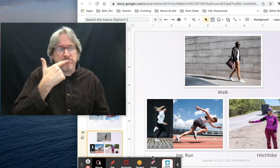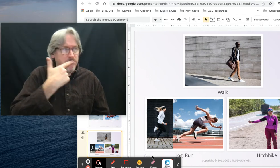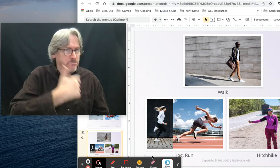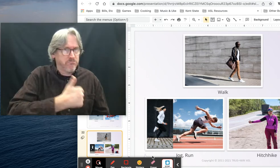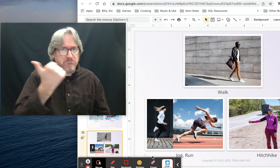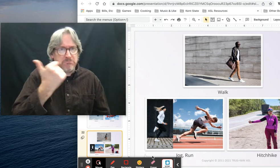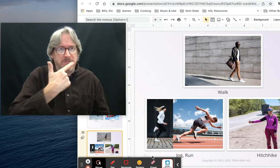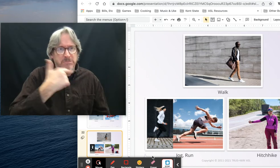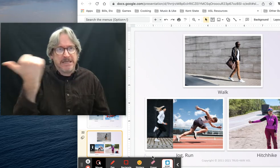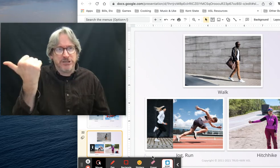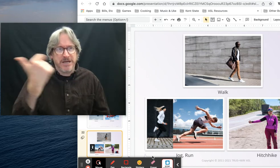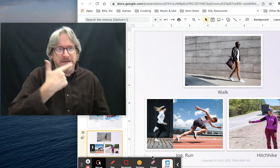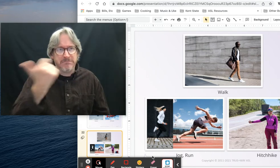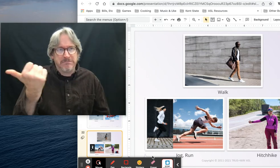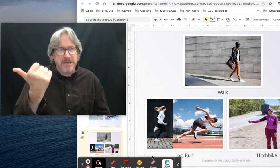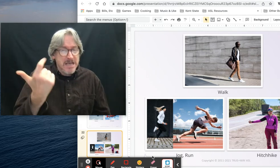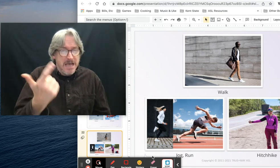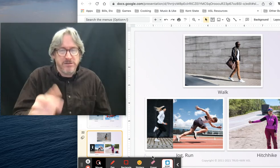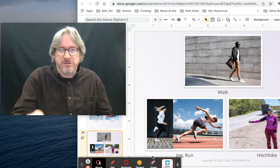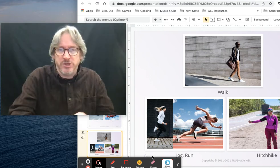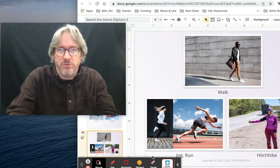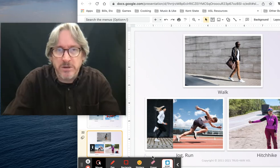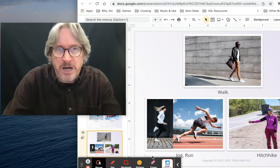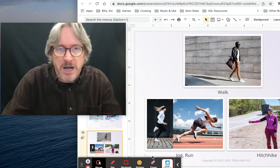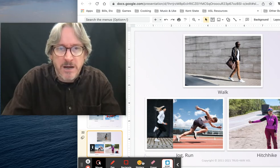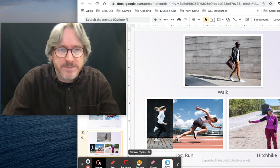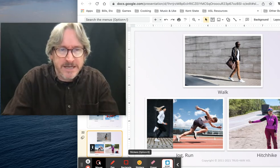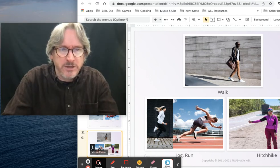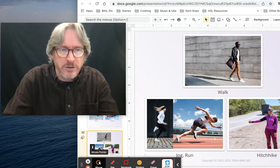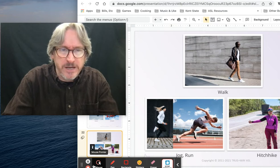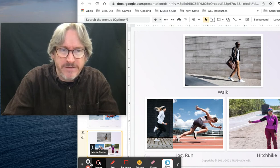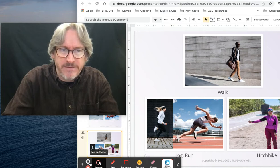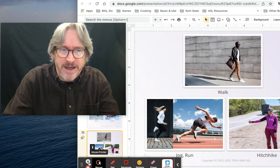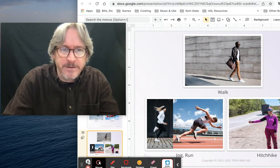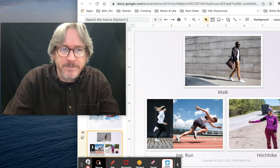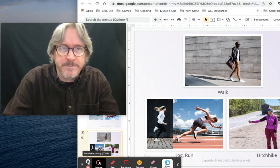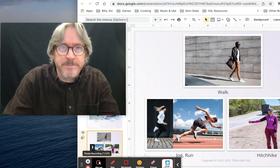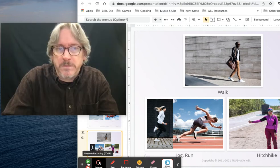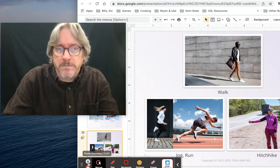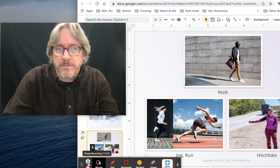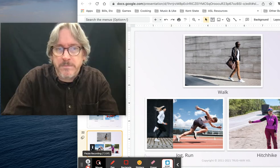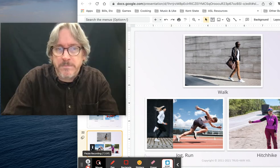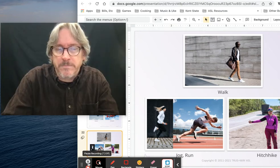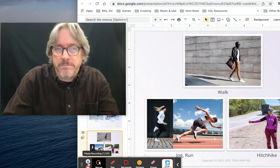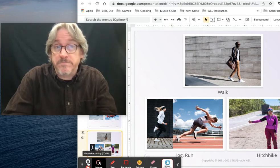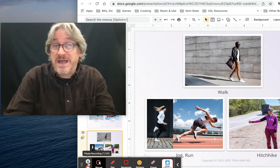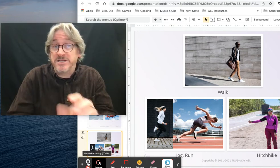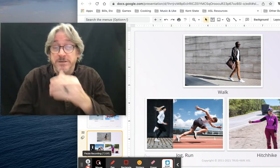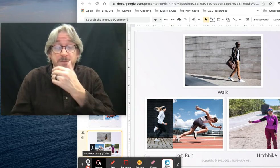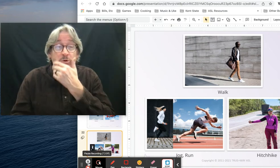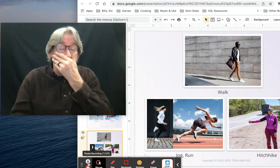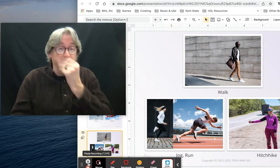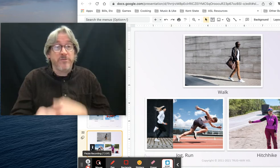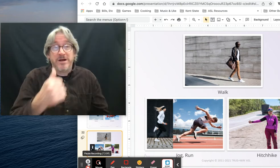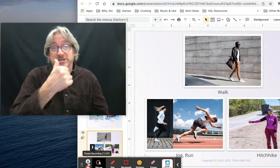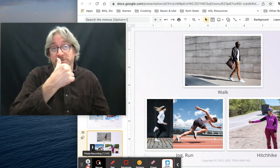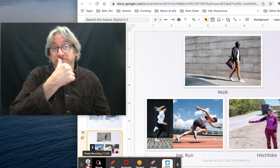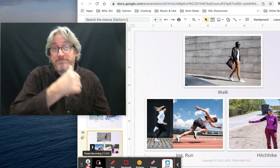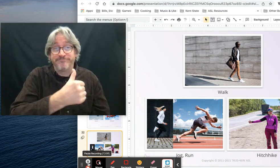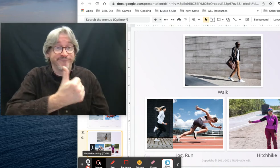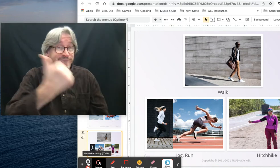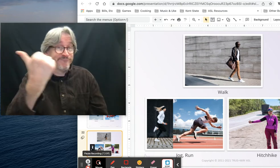hitchhike. So take a look at that. Actually, to be more clear, they're